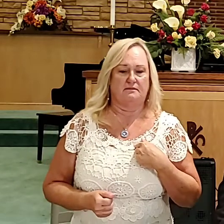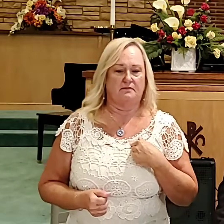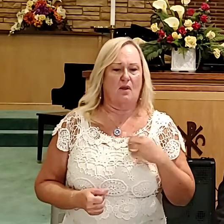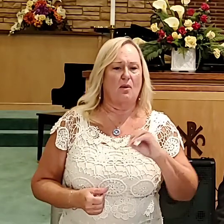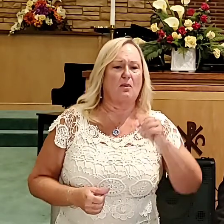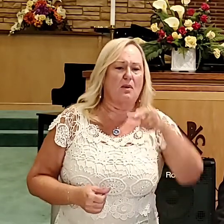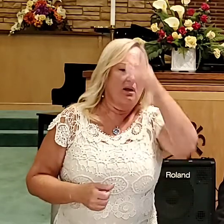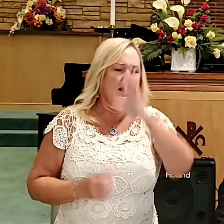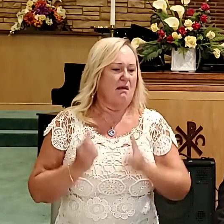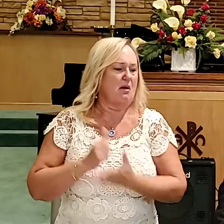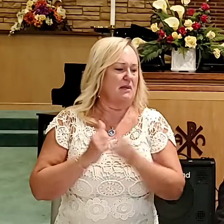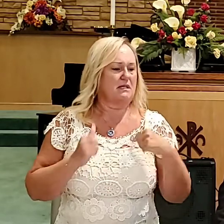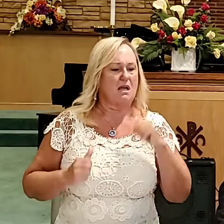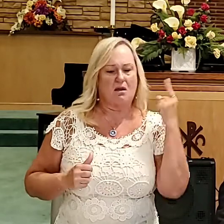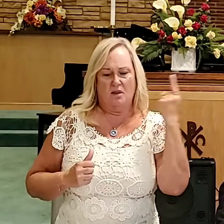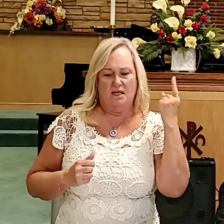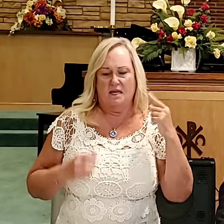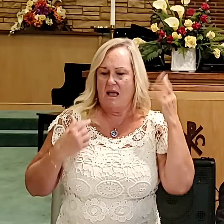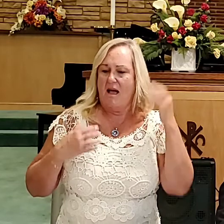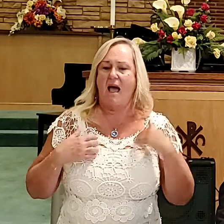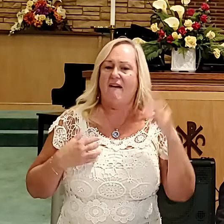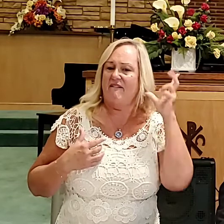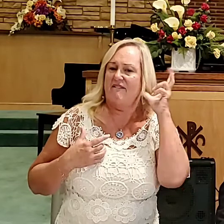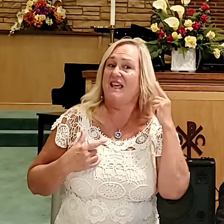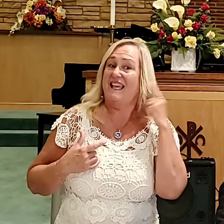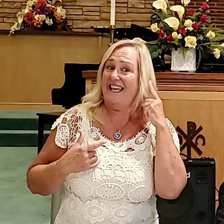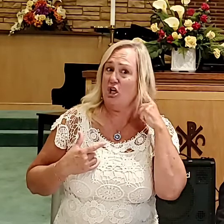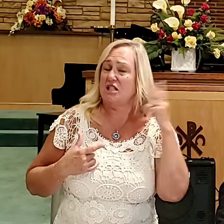O God, help us not only to have ears to hear,